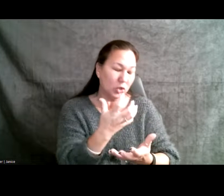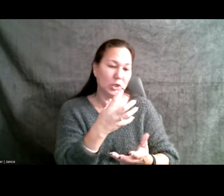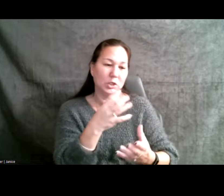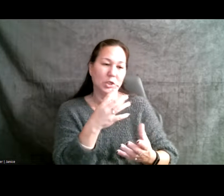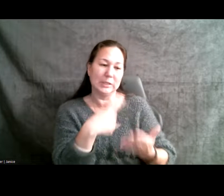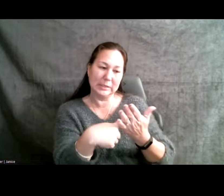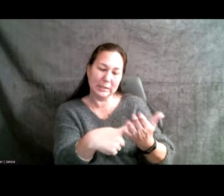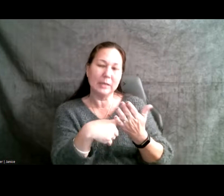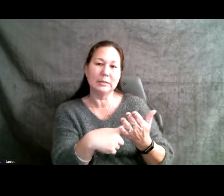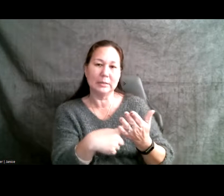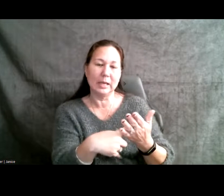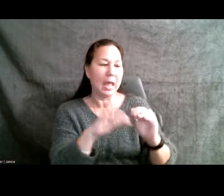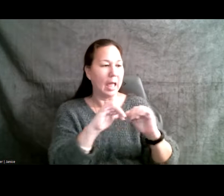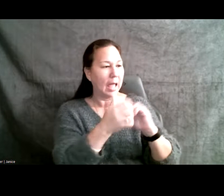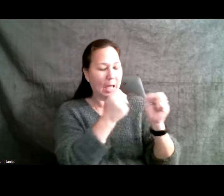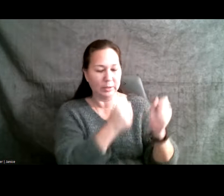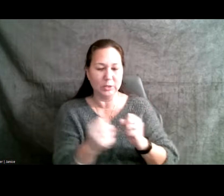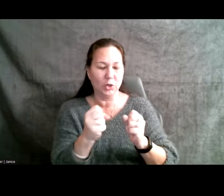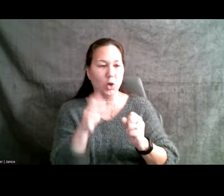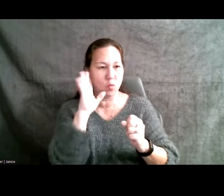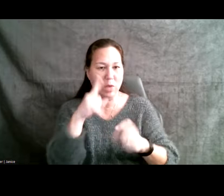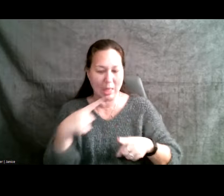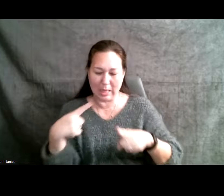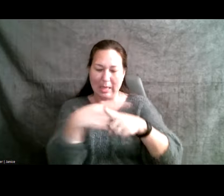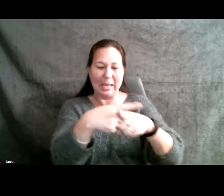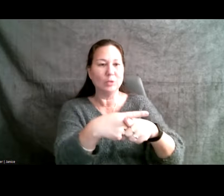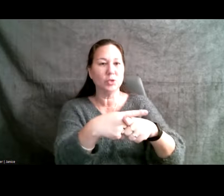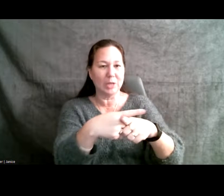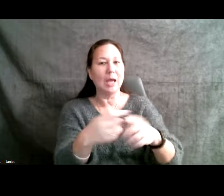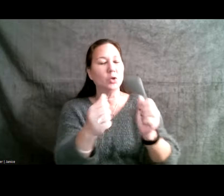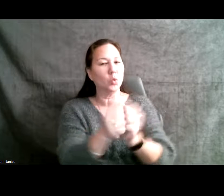strategy is going to intersect with the work here.